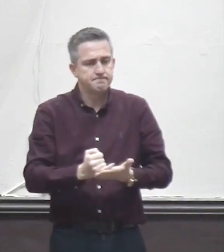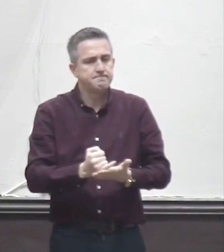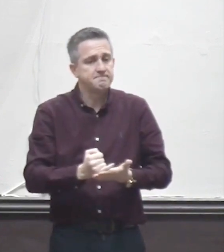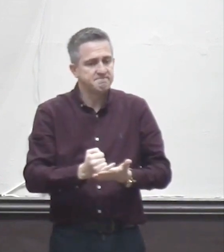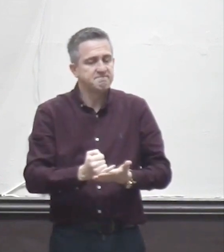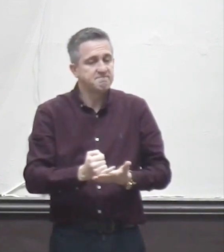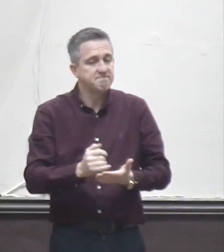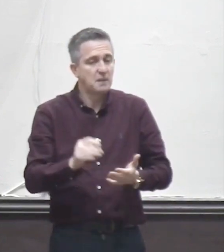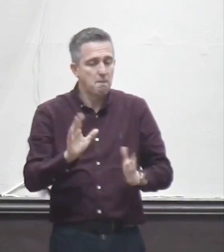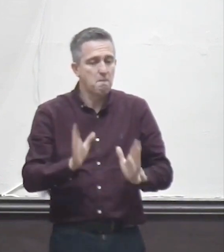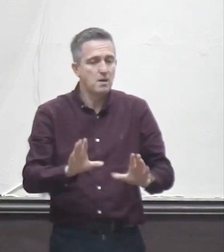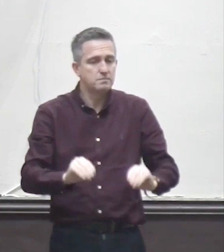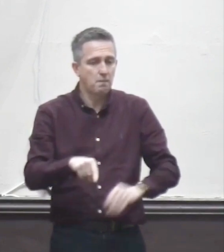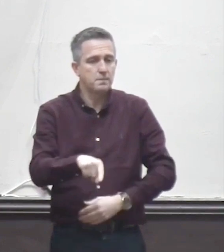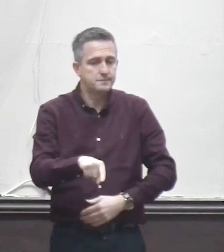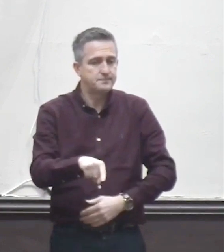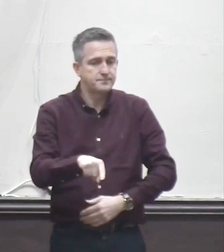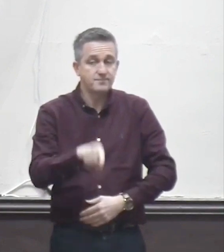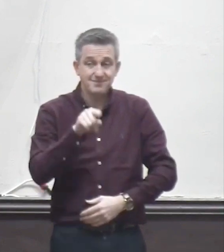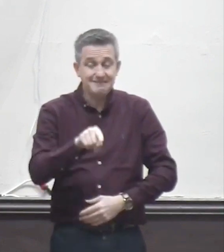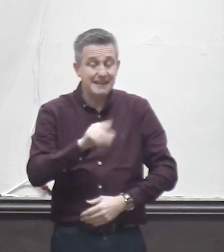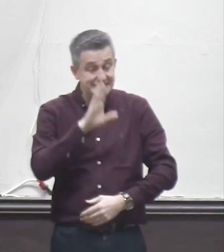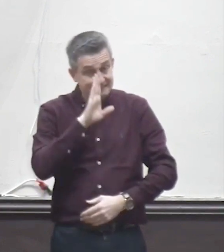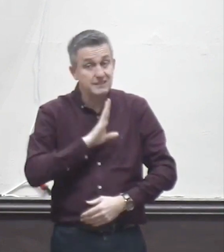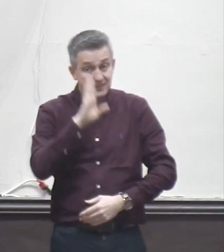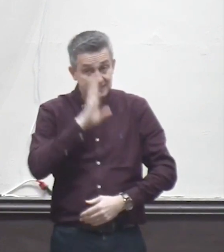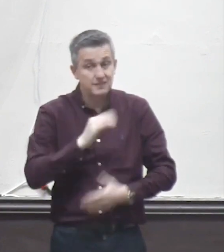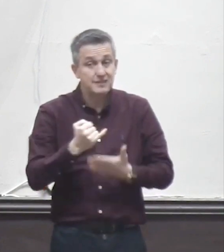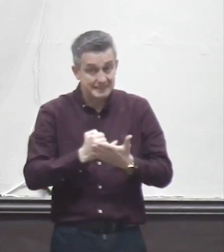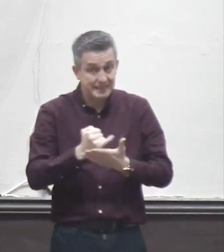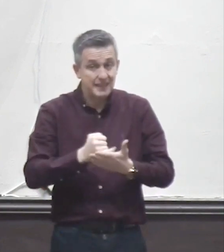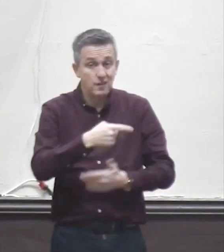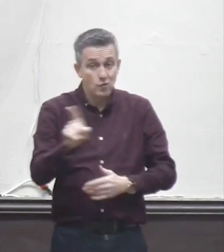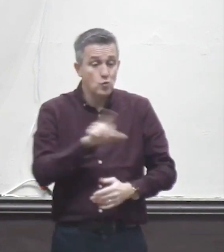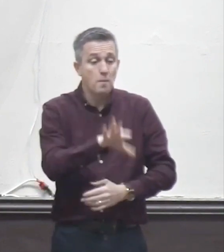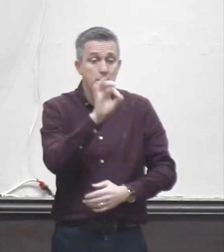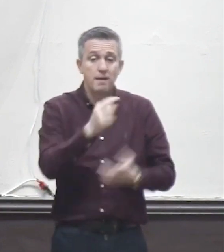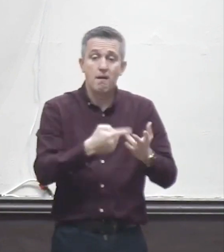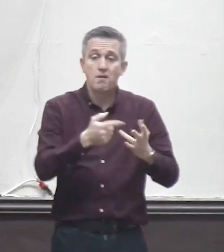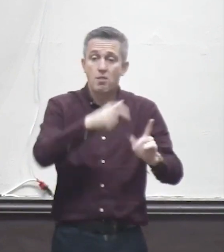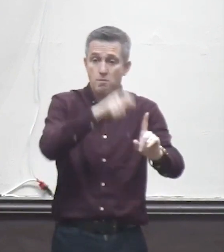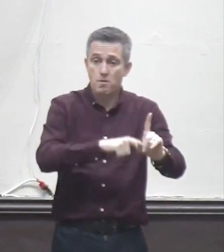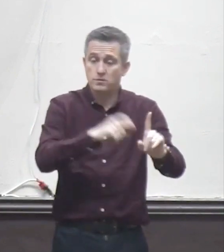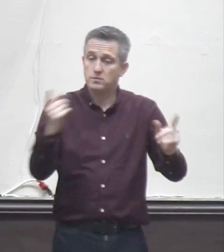shirk billah. And this is the most gravest of sin with Allah Azza wa Jal one can commit.